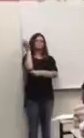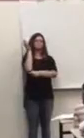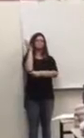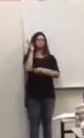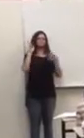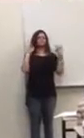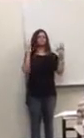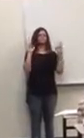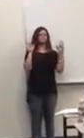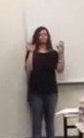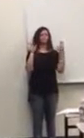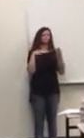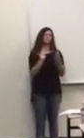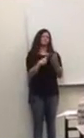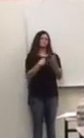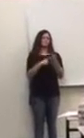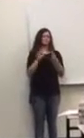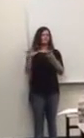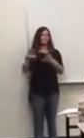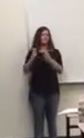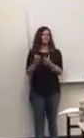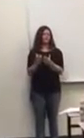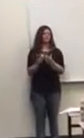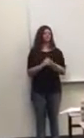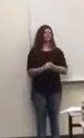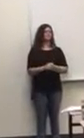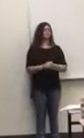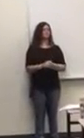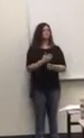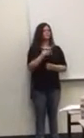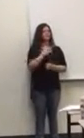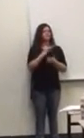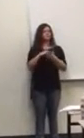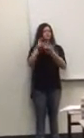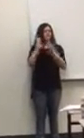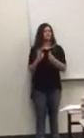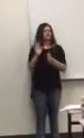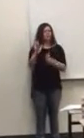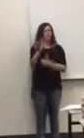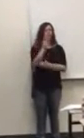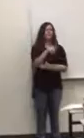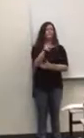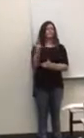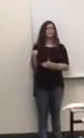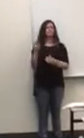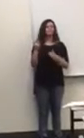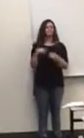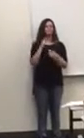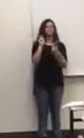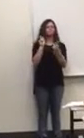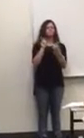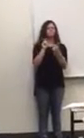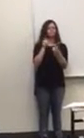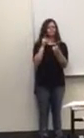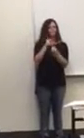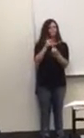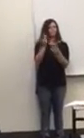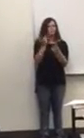dealing with in humanities, right? And so one of my students, she did her PowerPoint presentation on Gothic literature, okay? So those of you that have